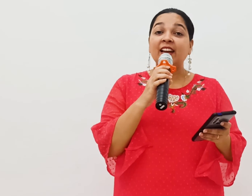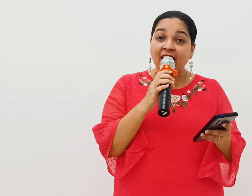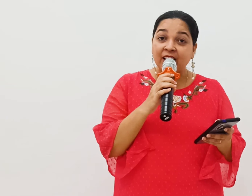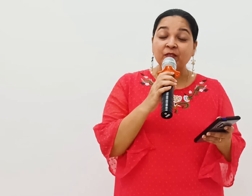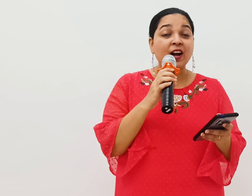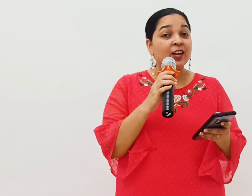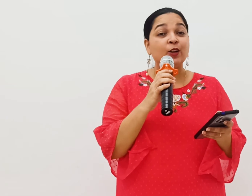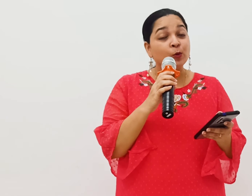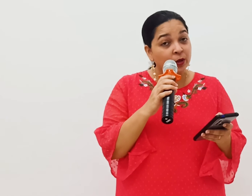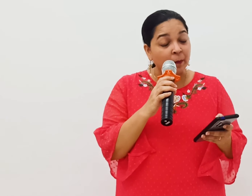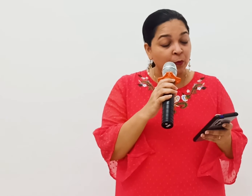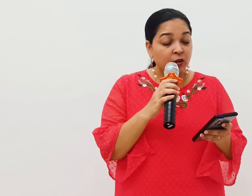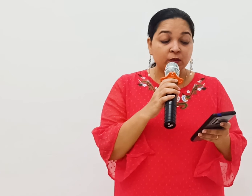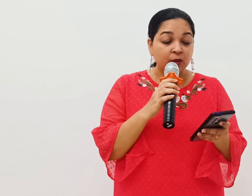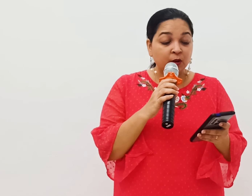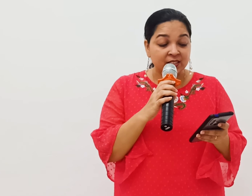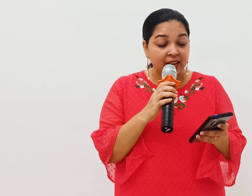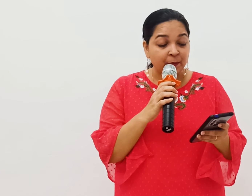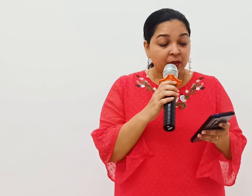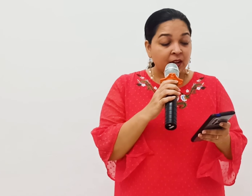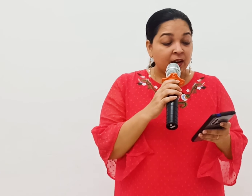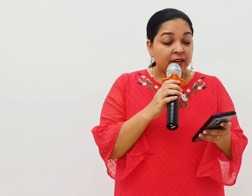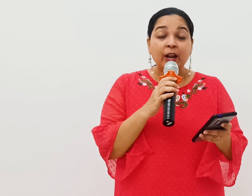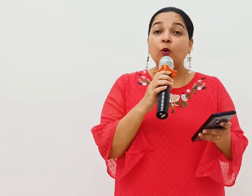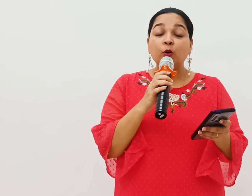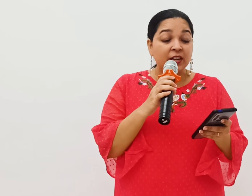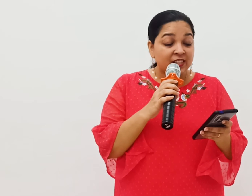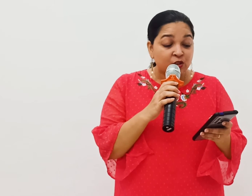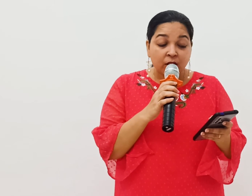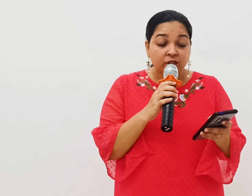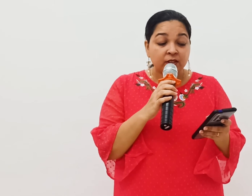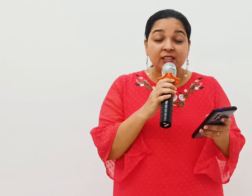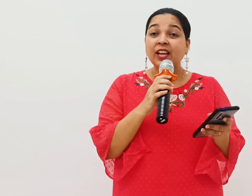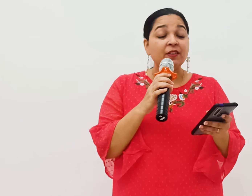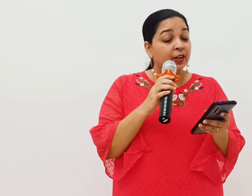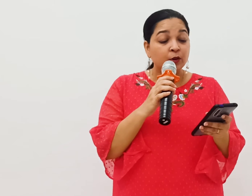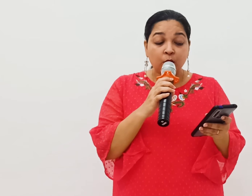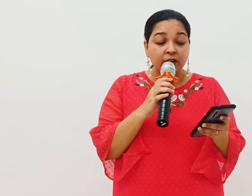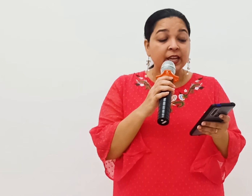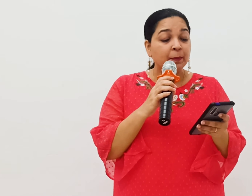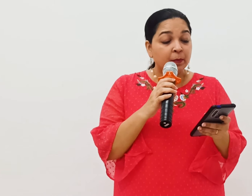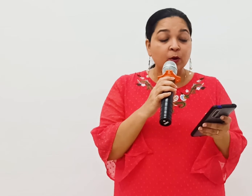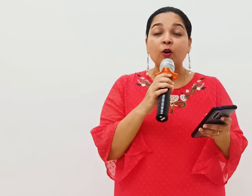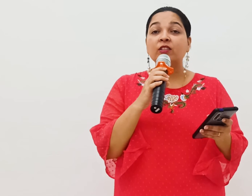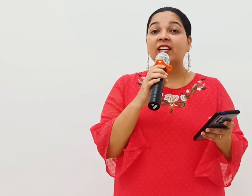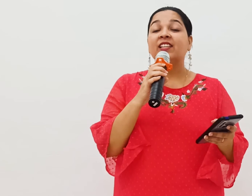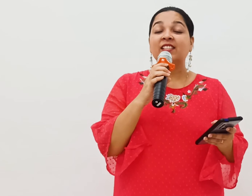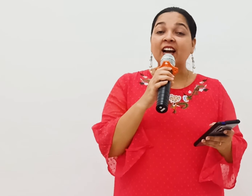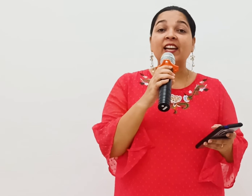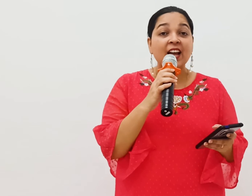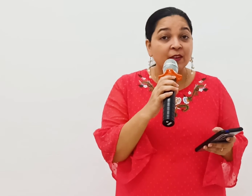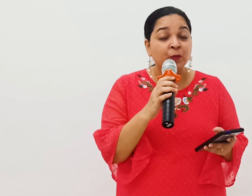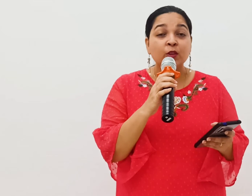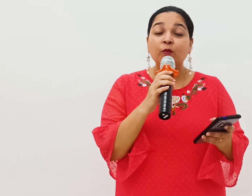thy life. Hallelujah. What is the word of God saying? Take hold on instructions, leave it not, keep it, because it